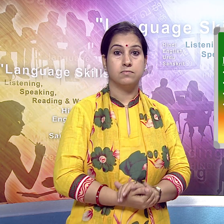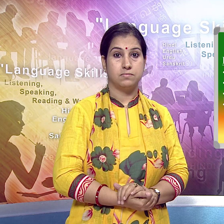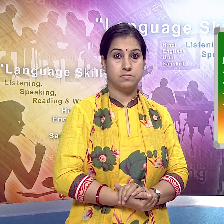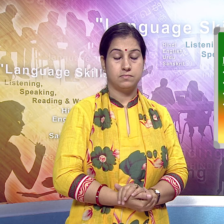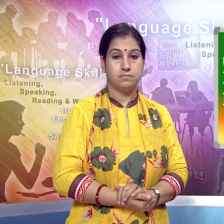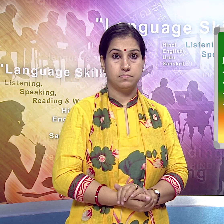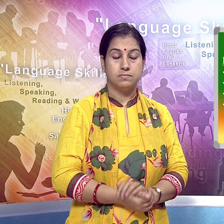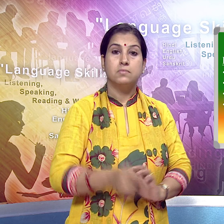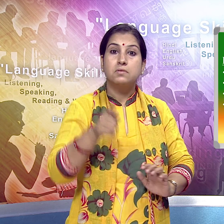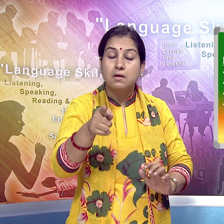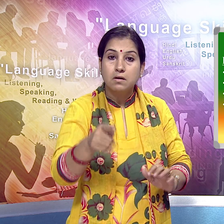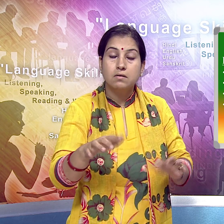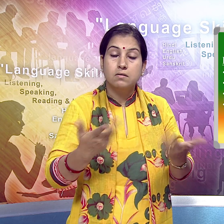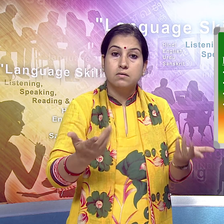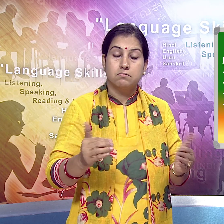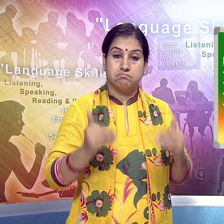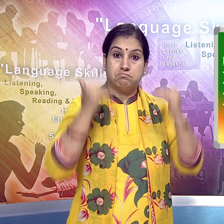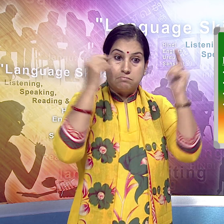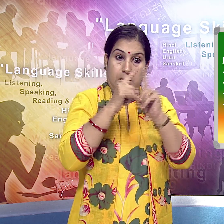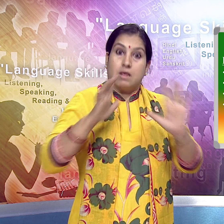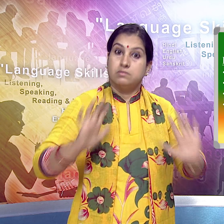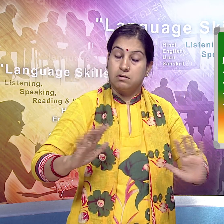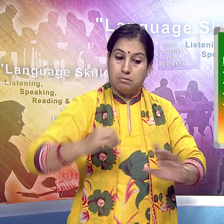then you will be at high risk of the infection.